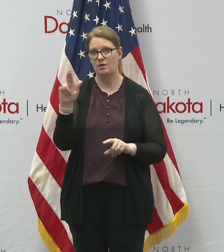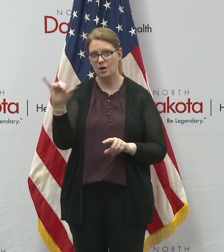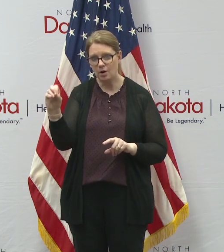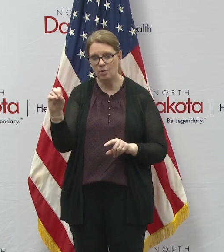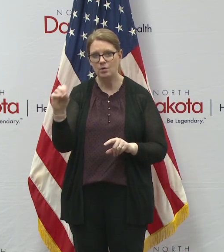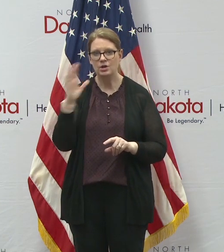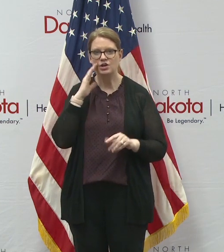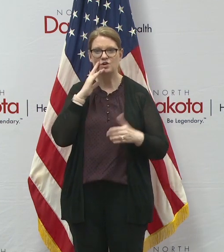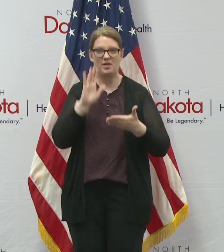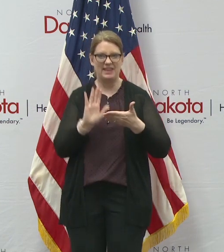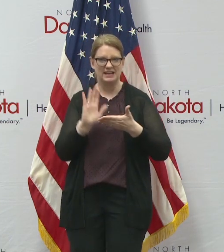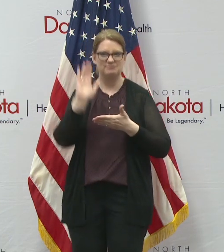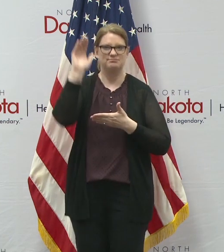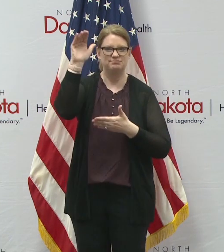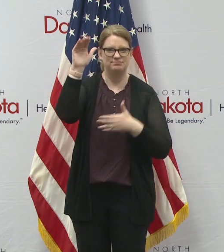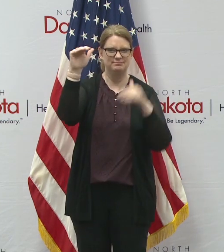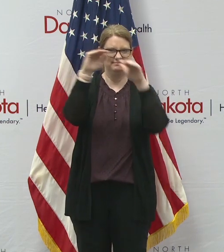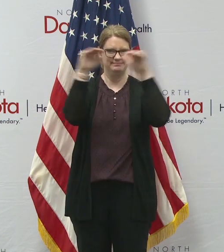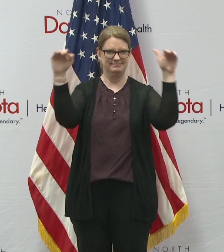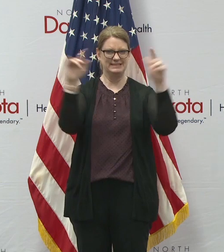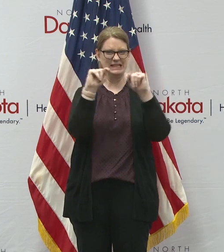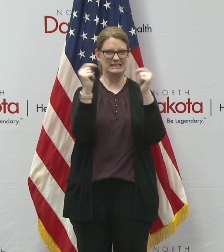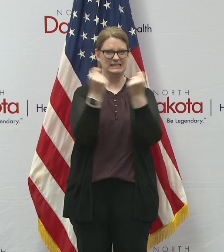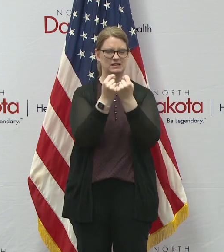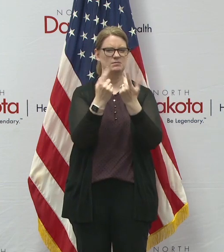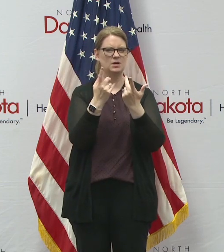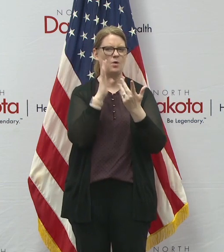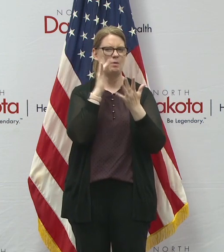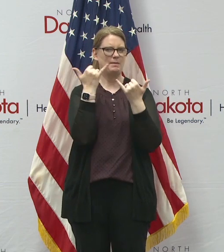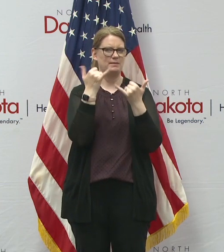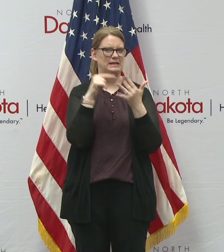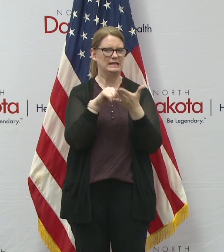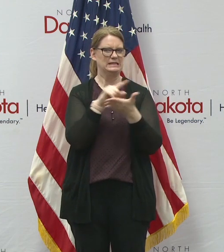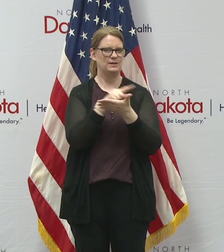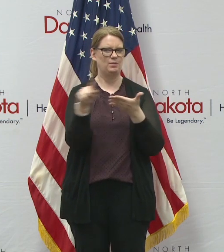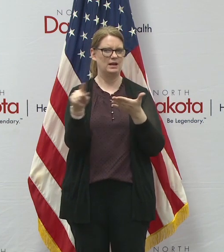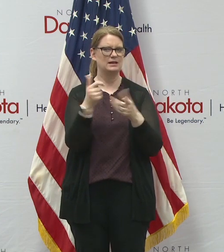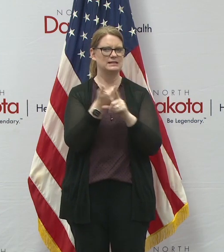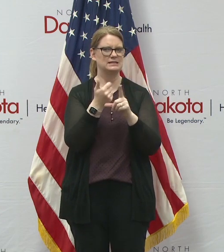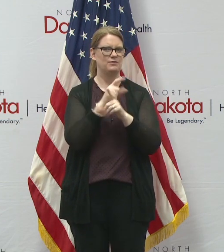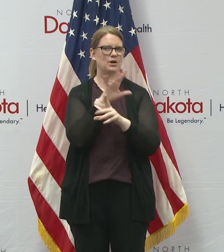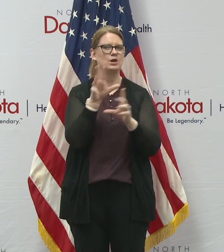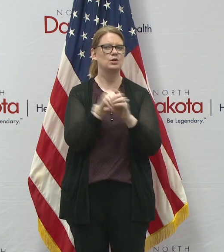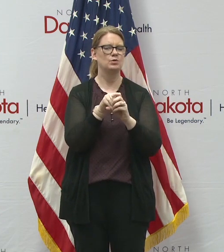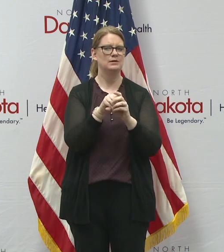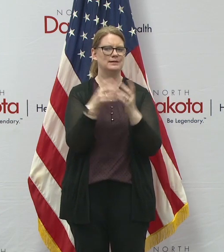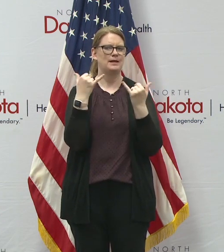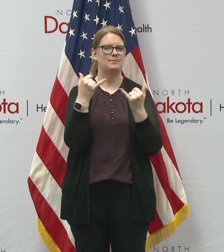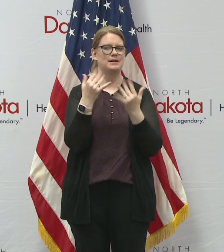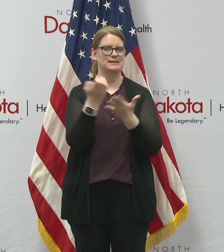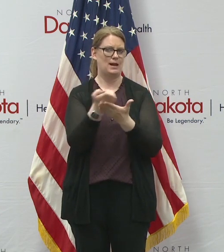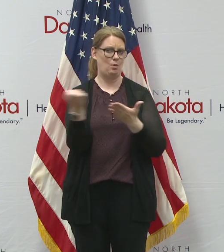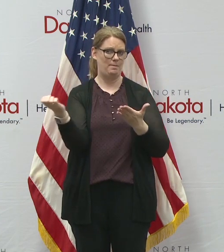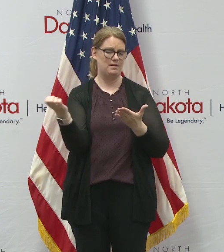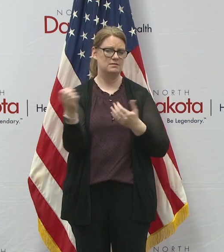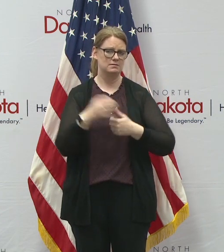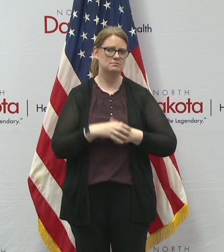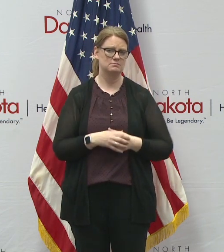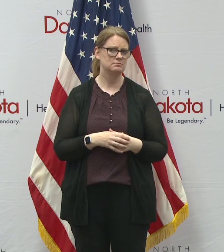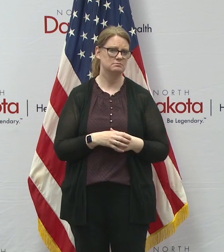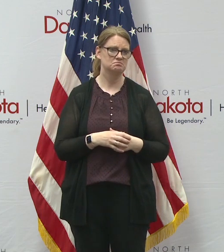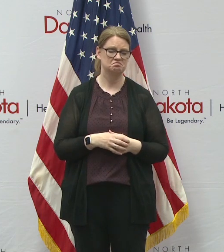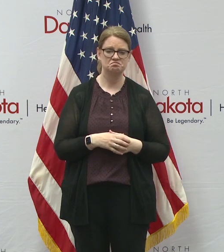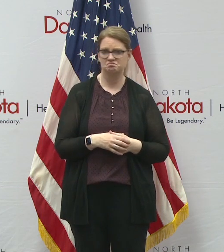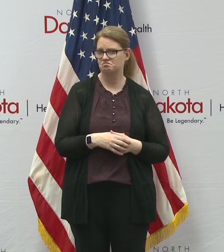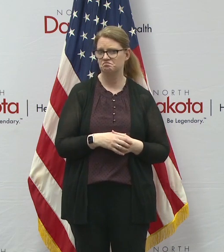team, if we have that update here this week, is going to include the updates on equipment. But right now, we